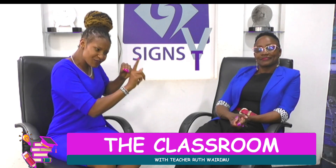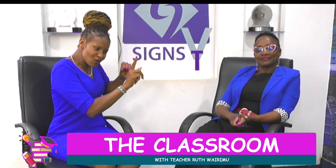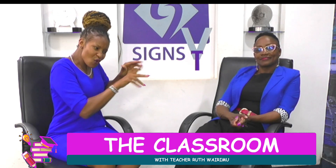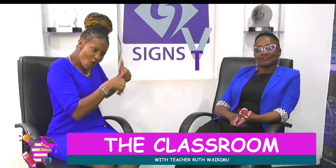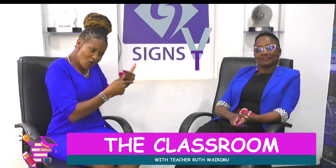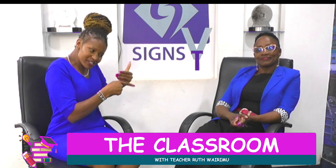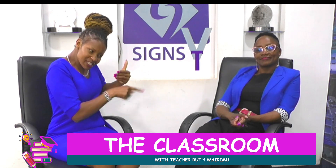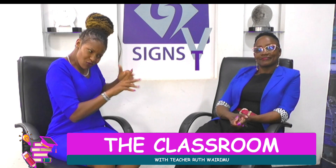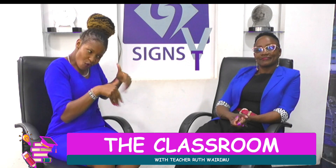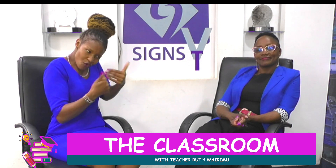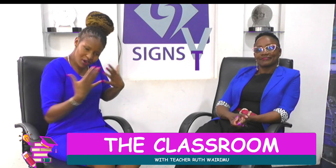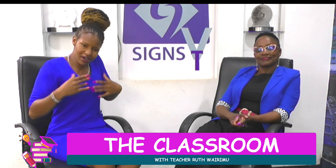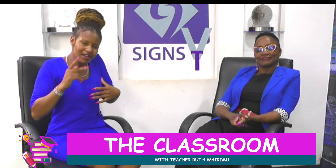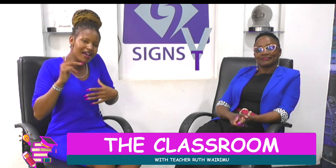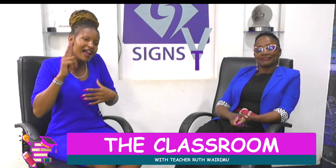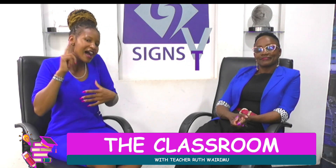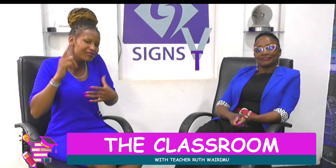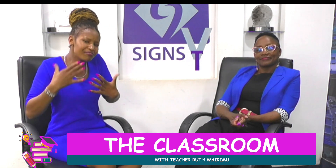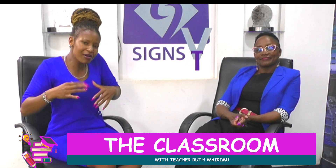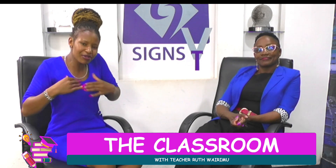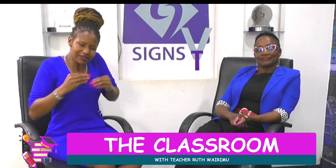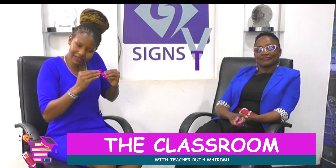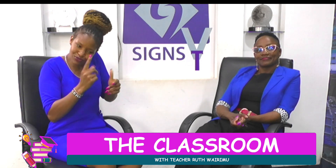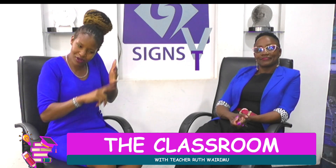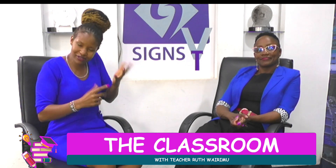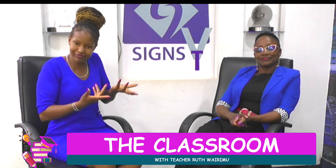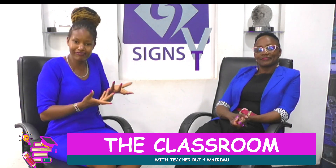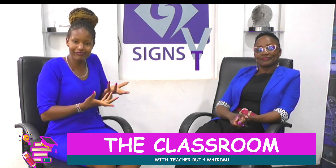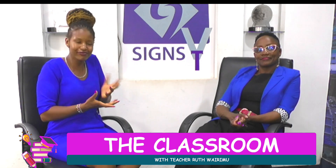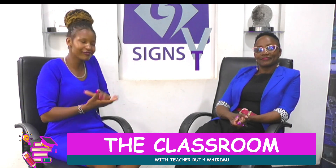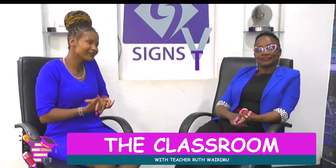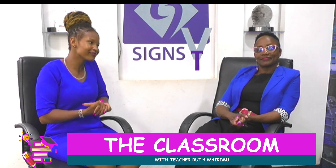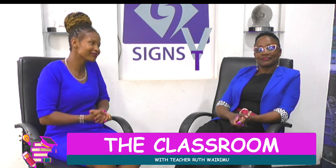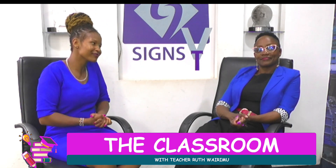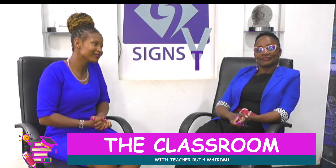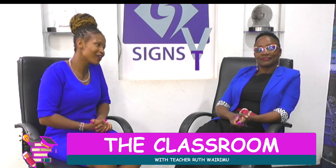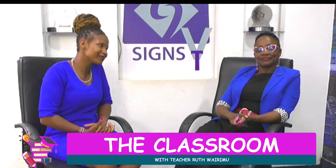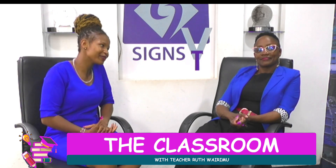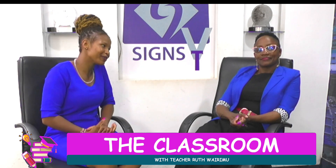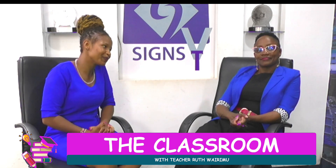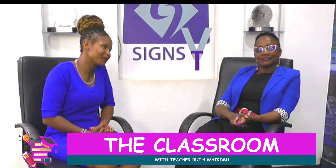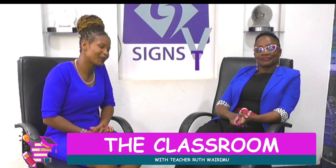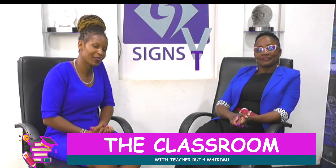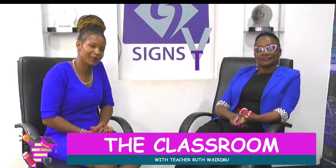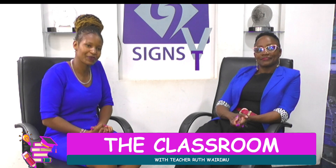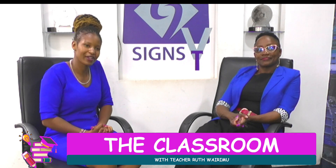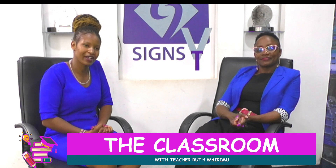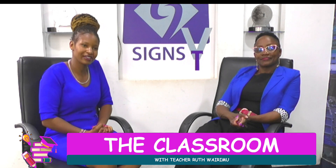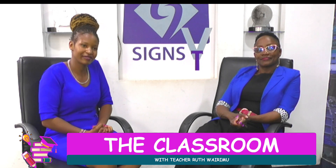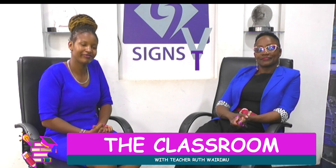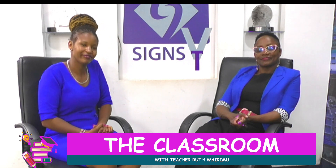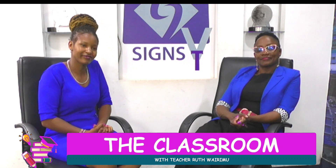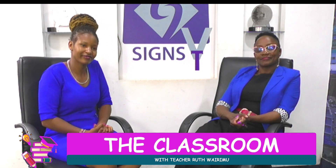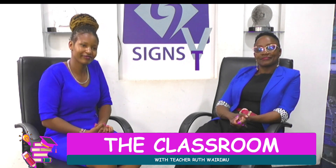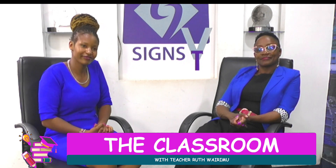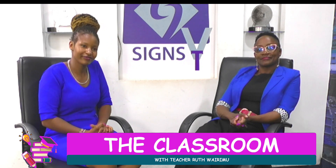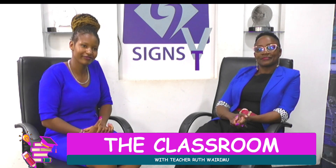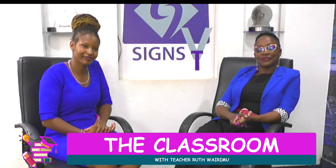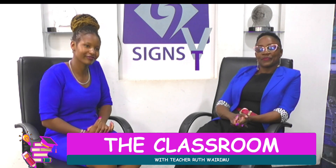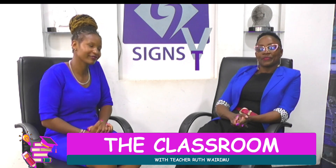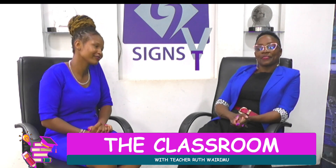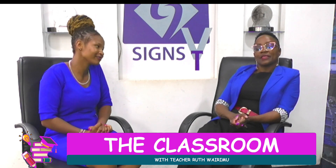how did you learn sign language? Did you learn by yourself, or was there deaf people who taught you sign